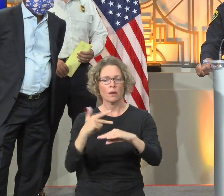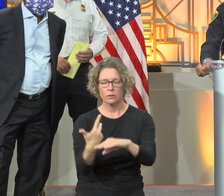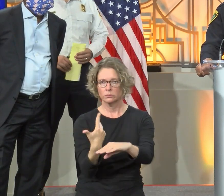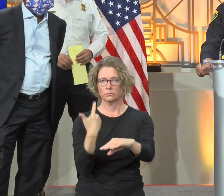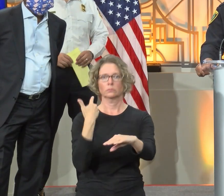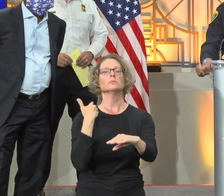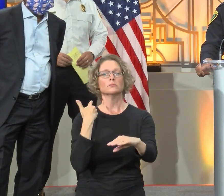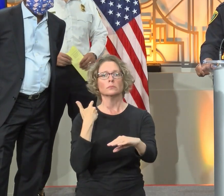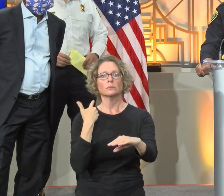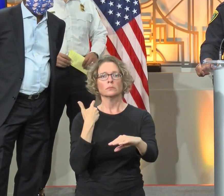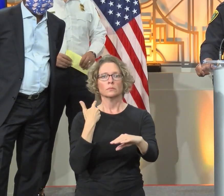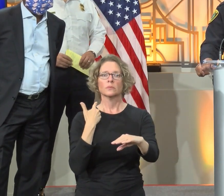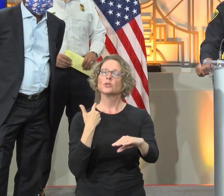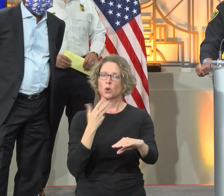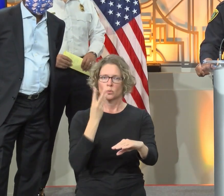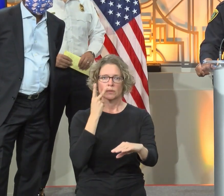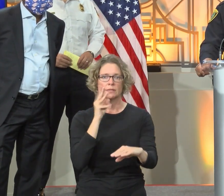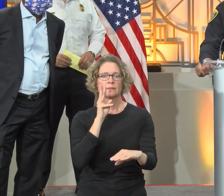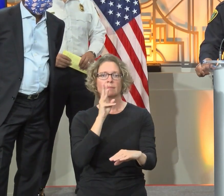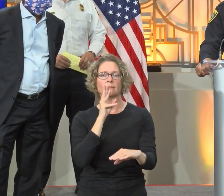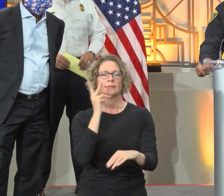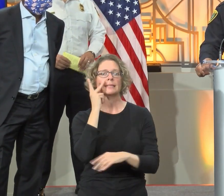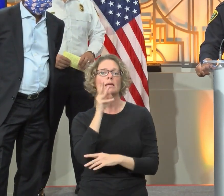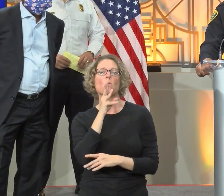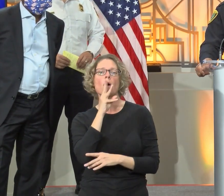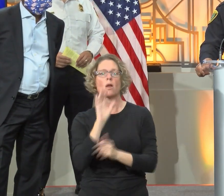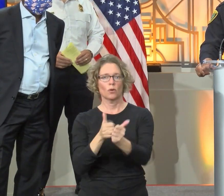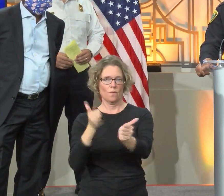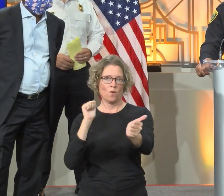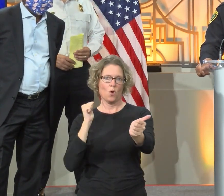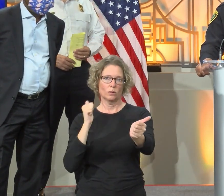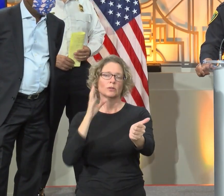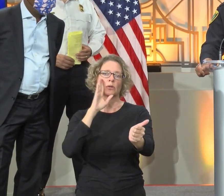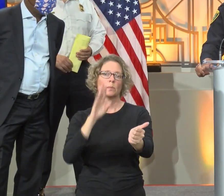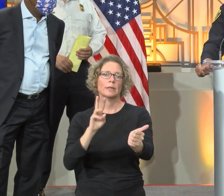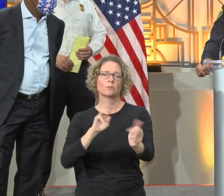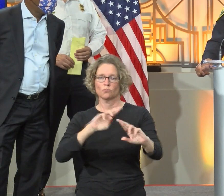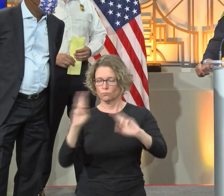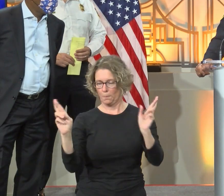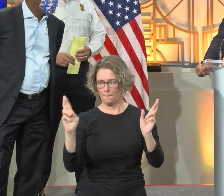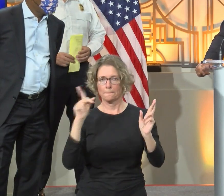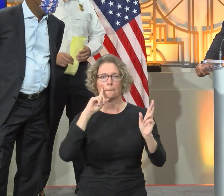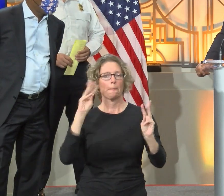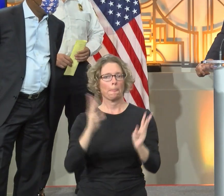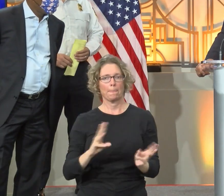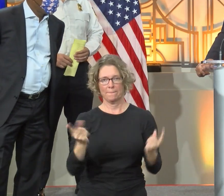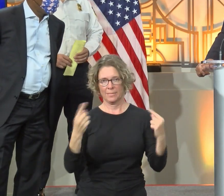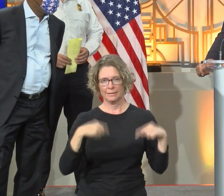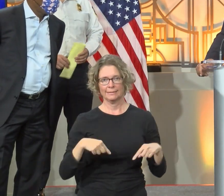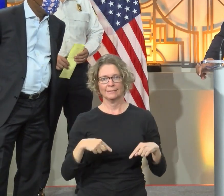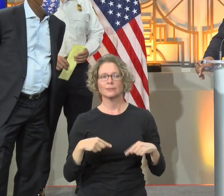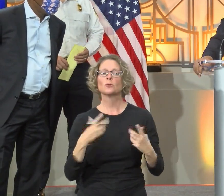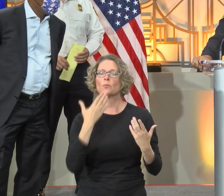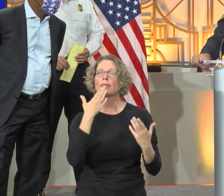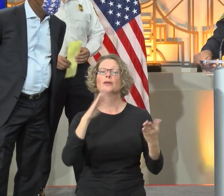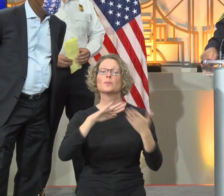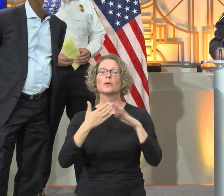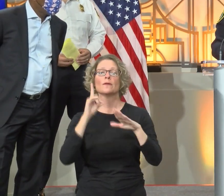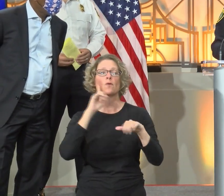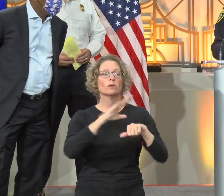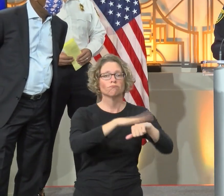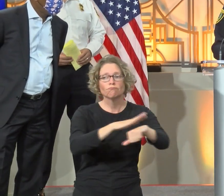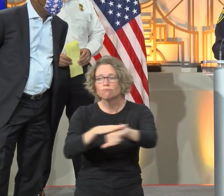this storm hits, if it hits in our area. But we will be ready. And again, Mayor, I thank you for putting the community on alert. And